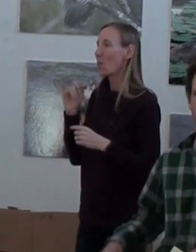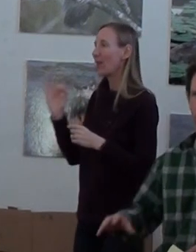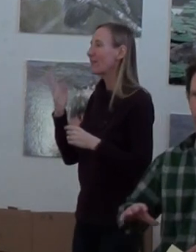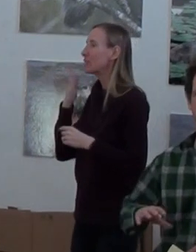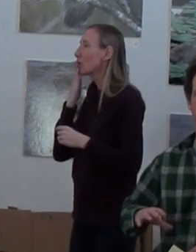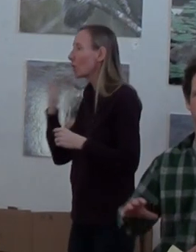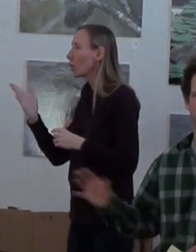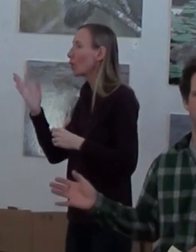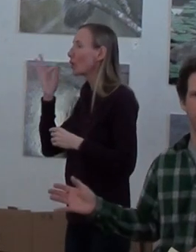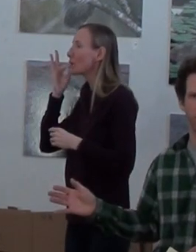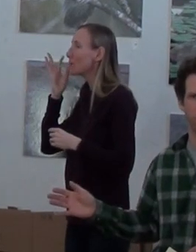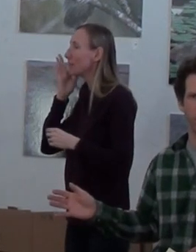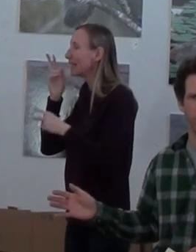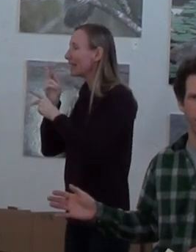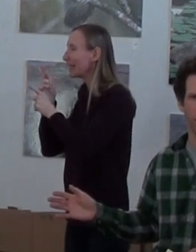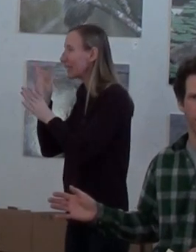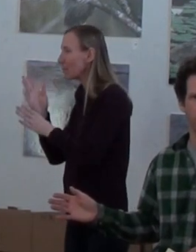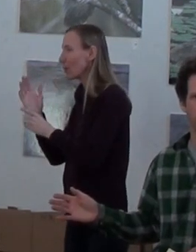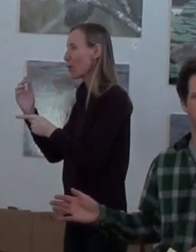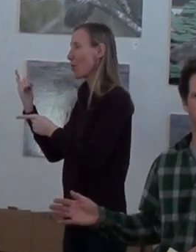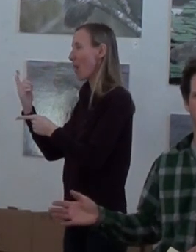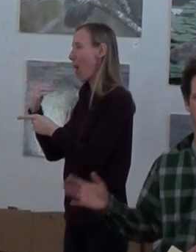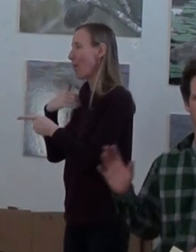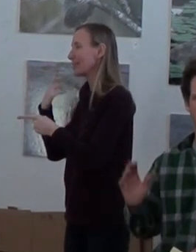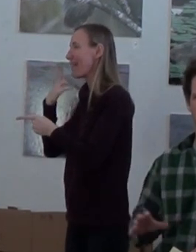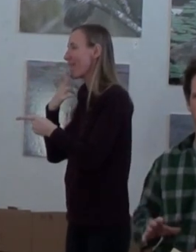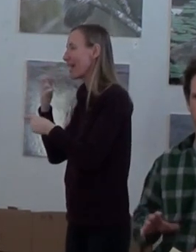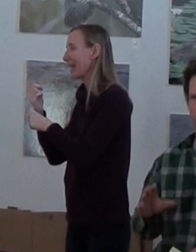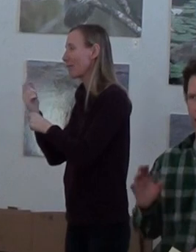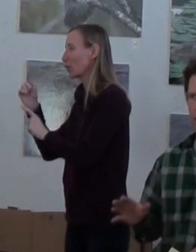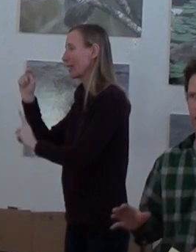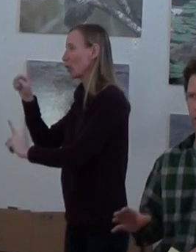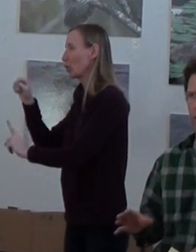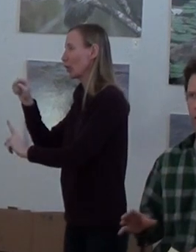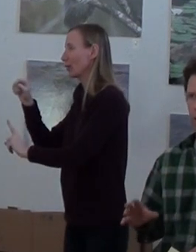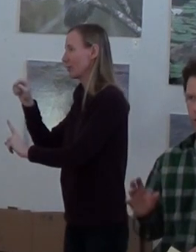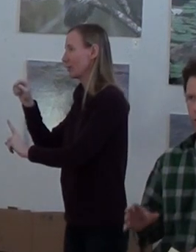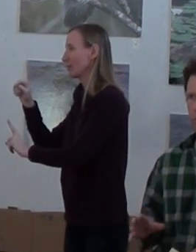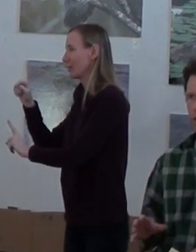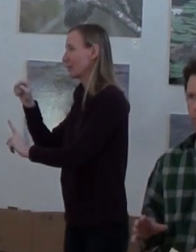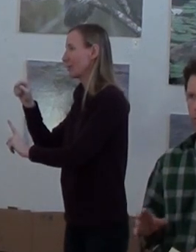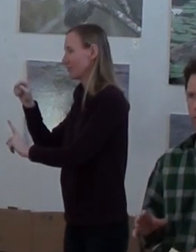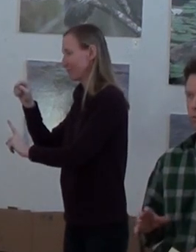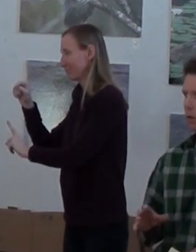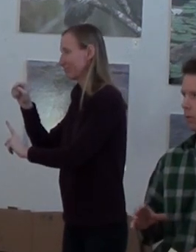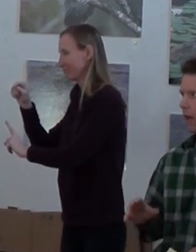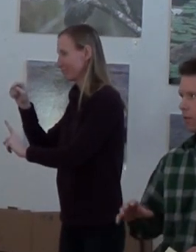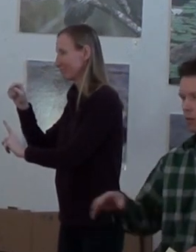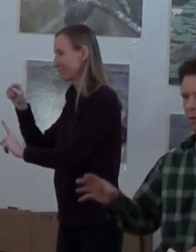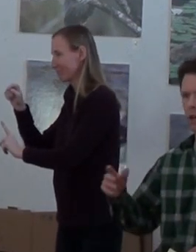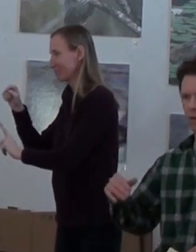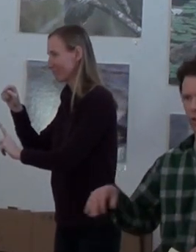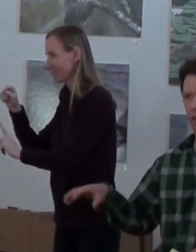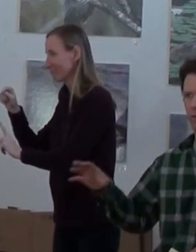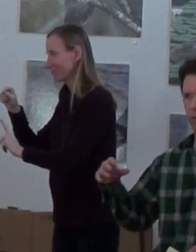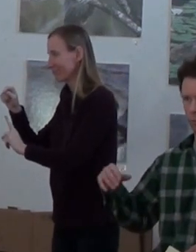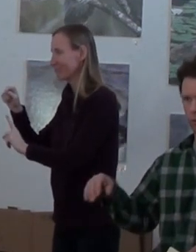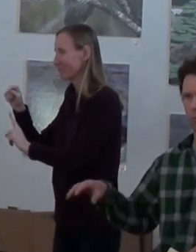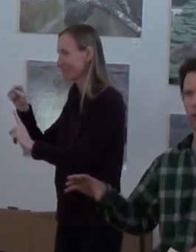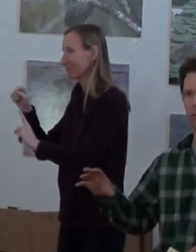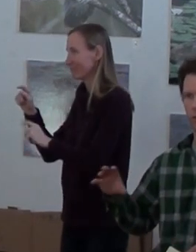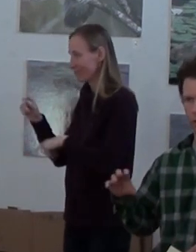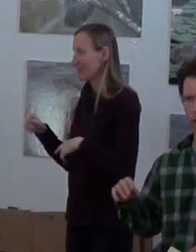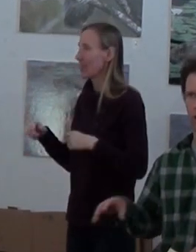it's not like you have to pillage the bees of honey. I'm talking about in a bad year, as a good beekeeper, you should be able to have a few beehives that could give you